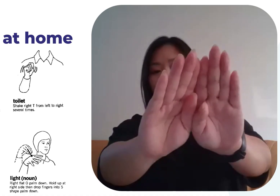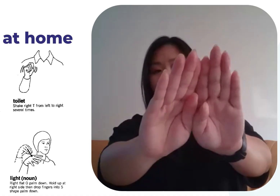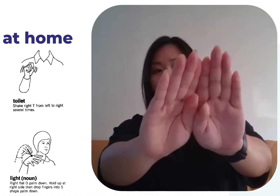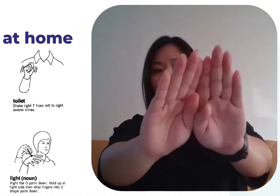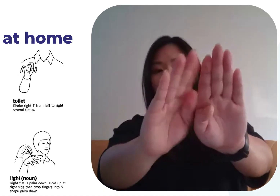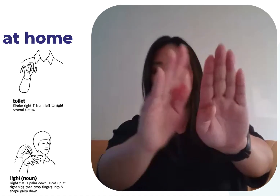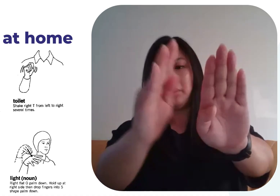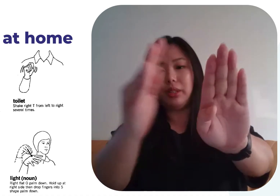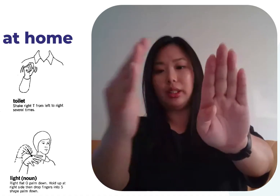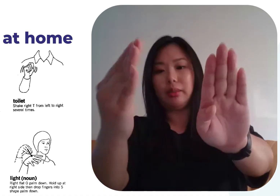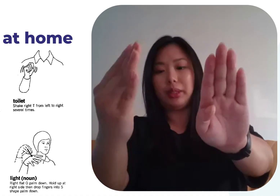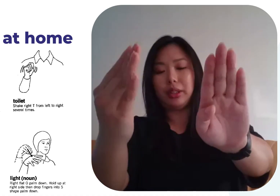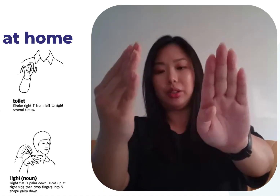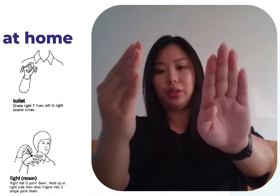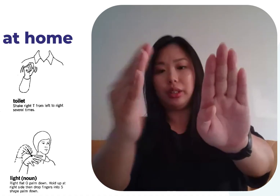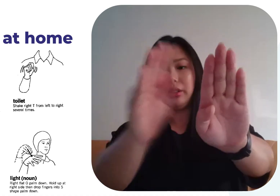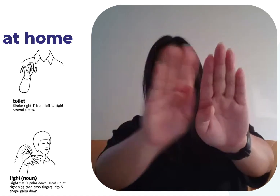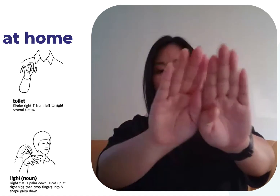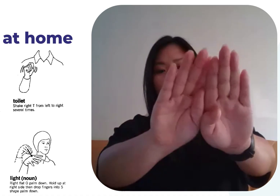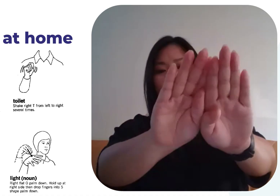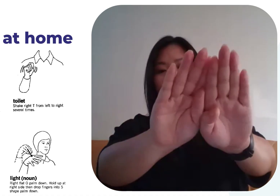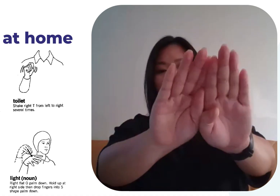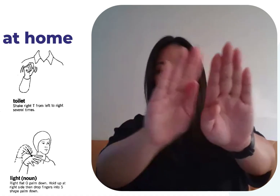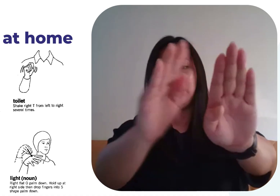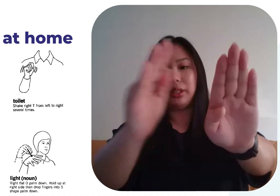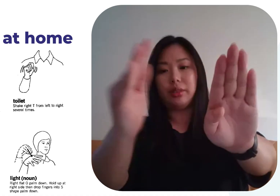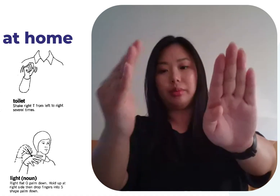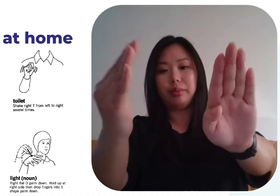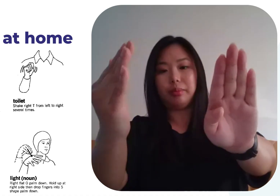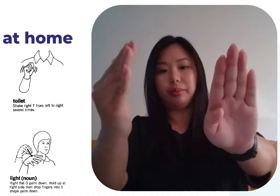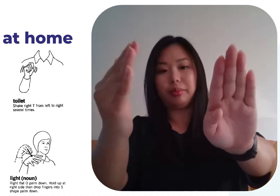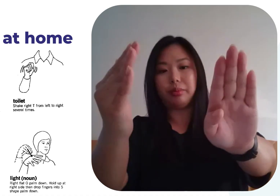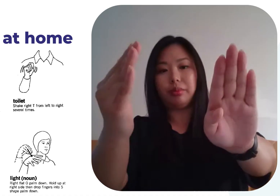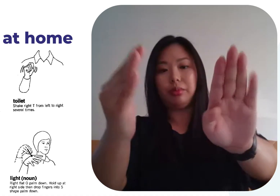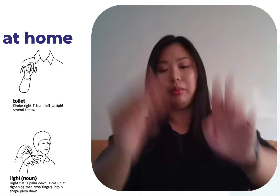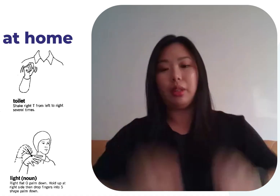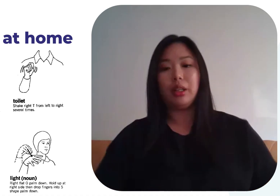are together and you open one up like a door. Door.